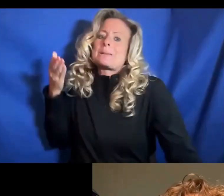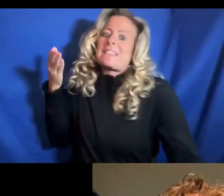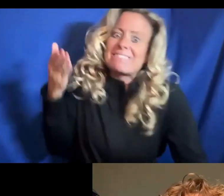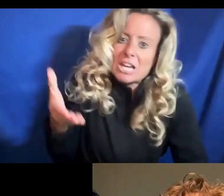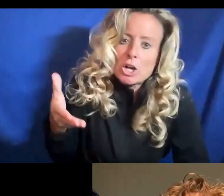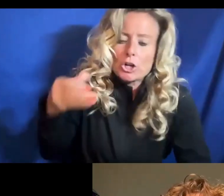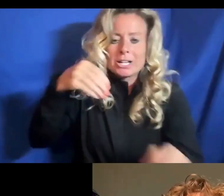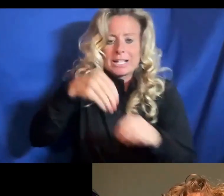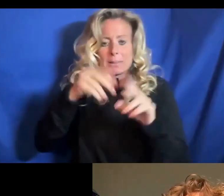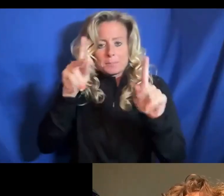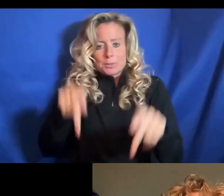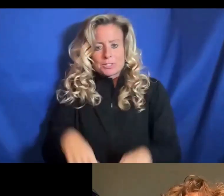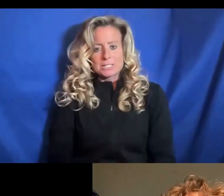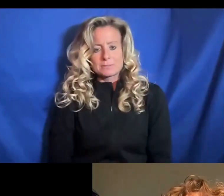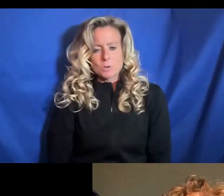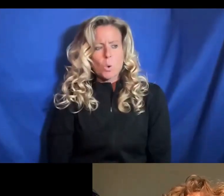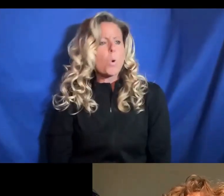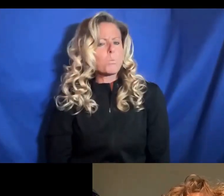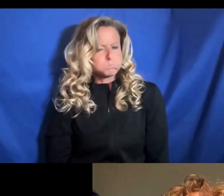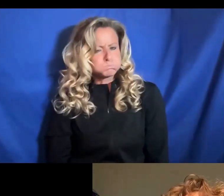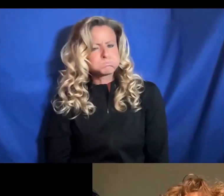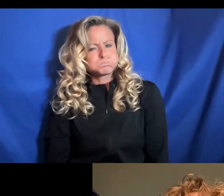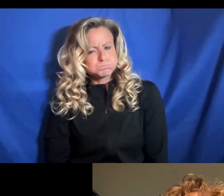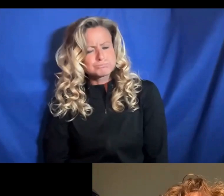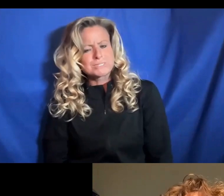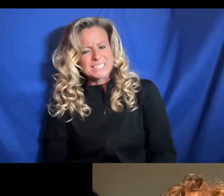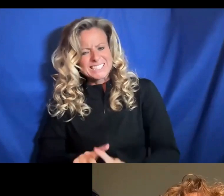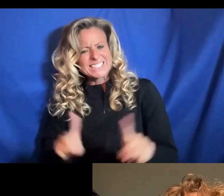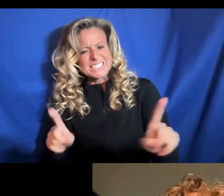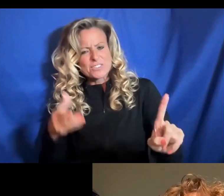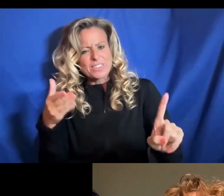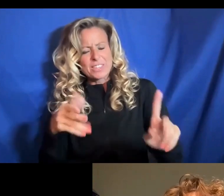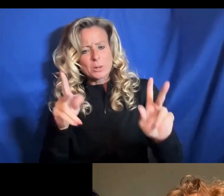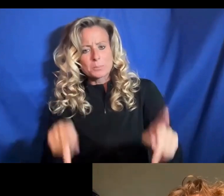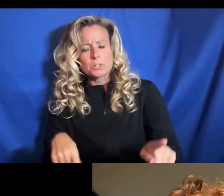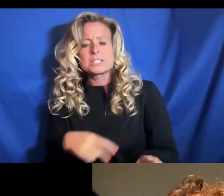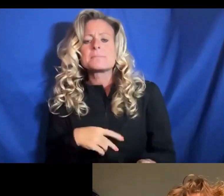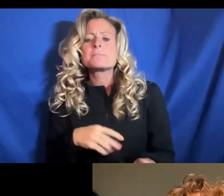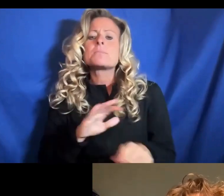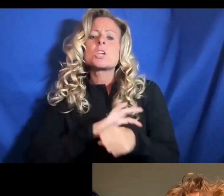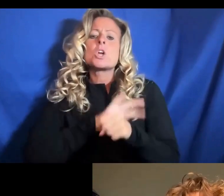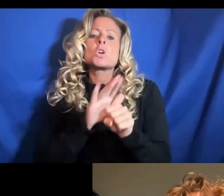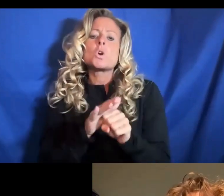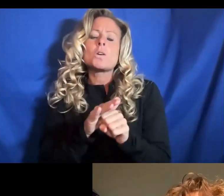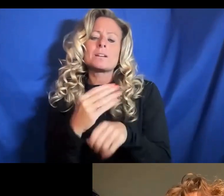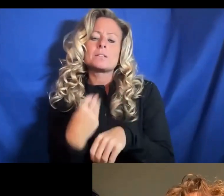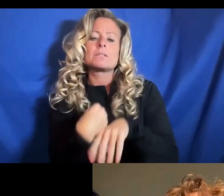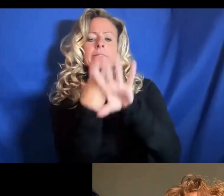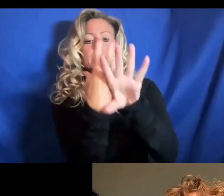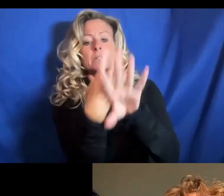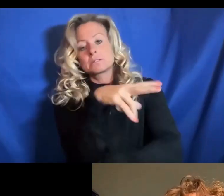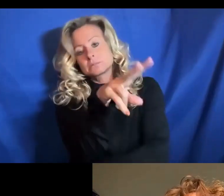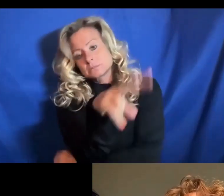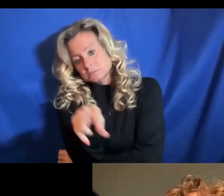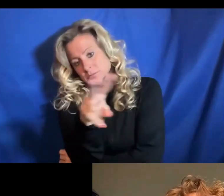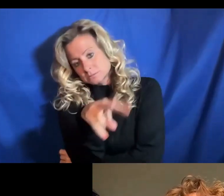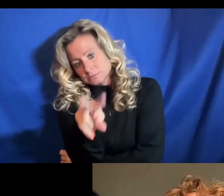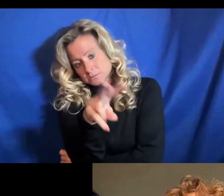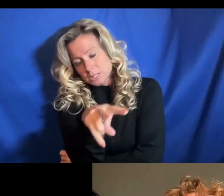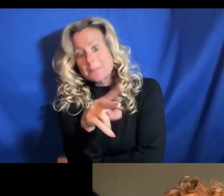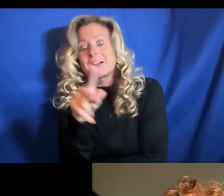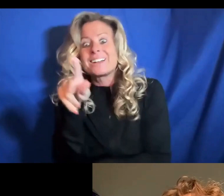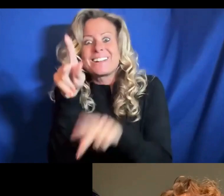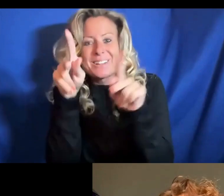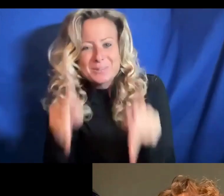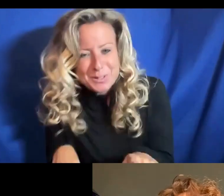person? it's definitely different in person. During COVID, we did a lot of the online webinars and things like that. But in